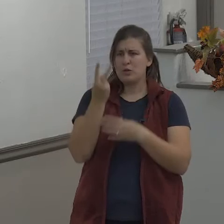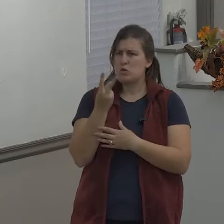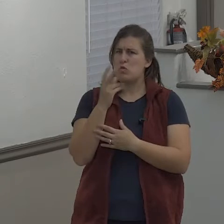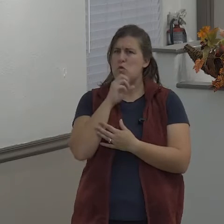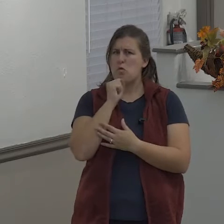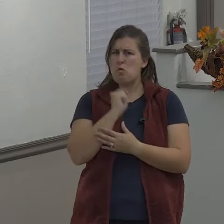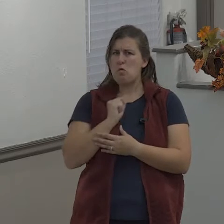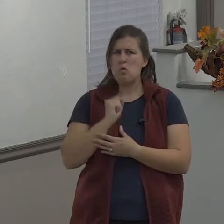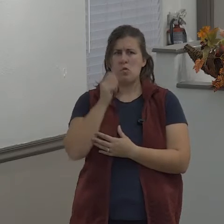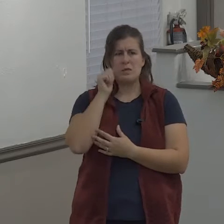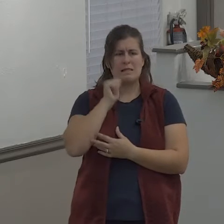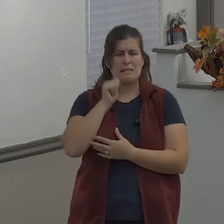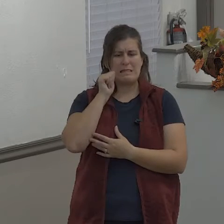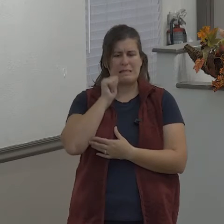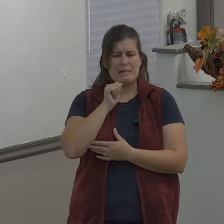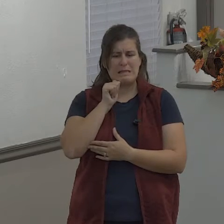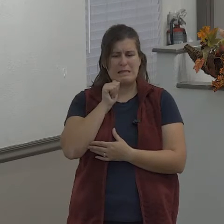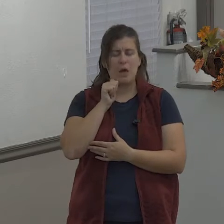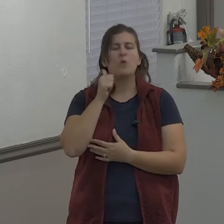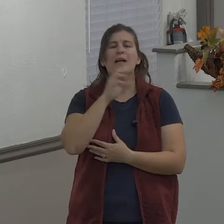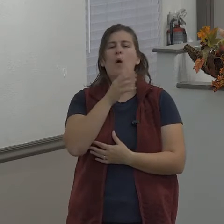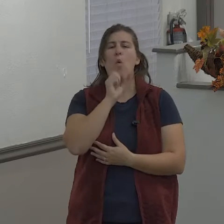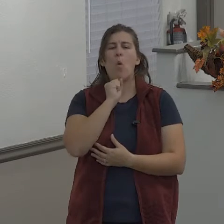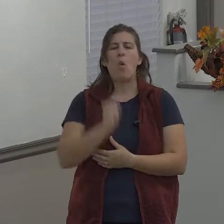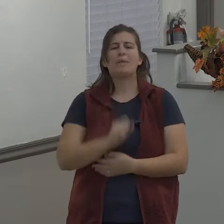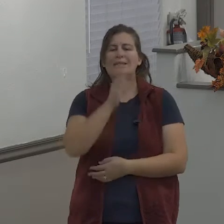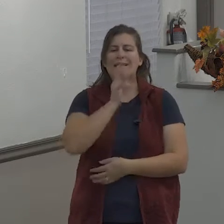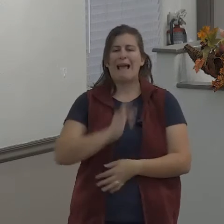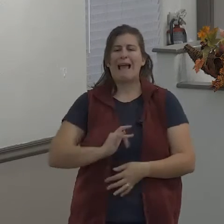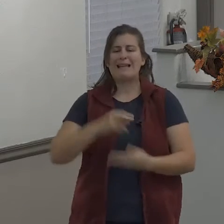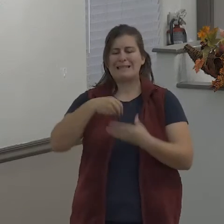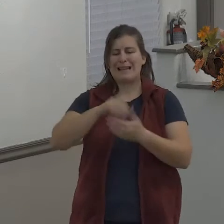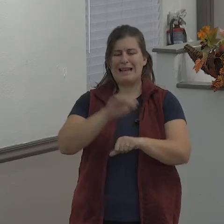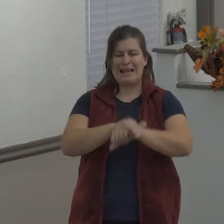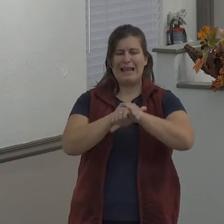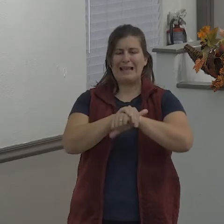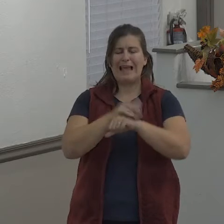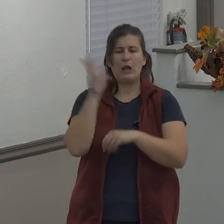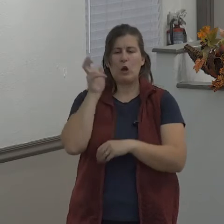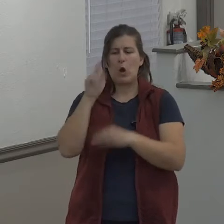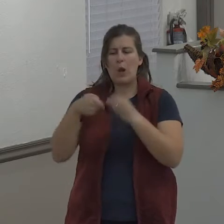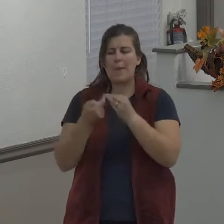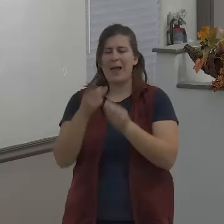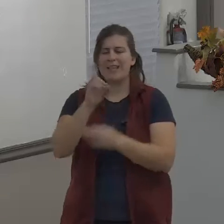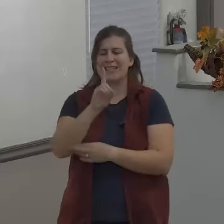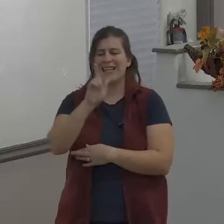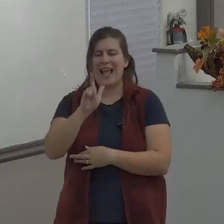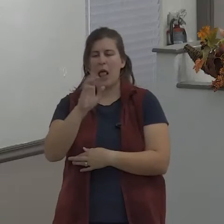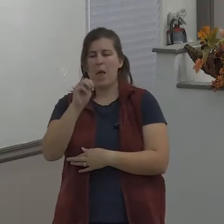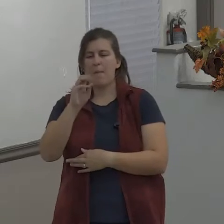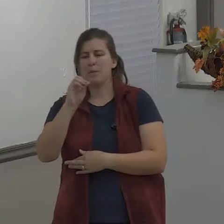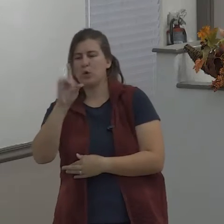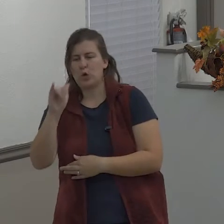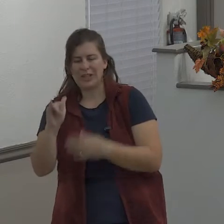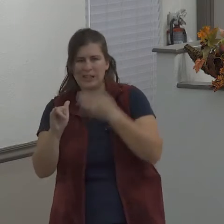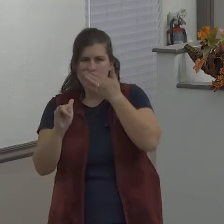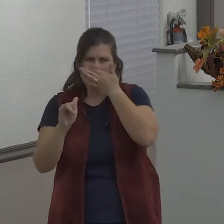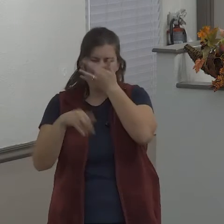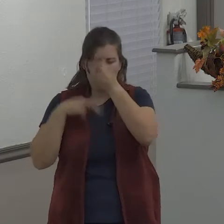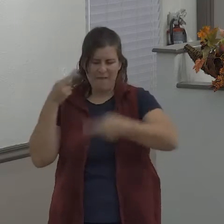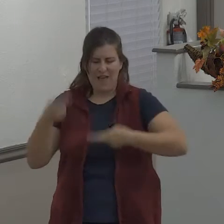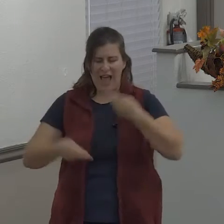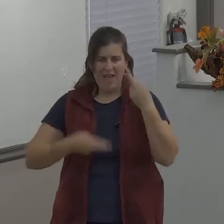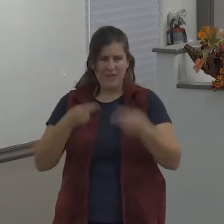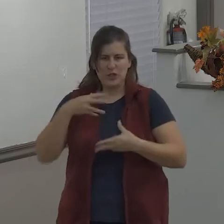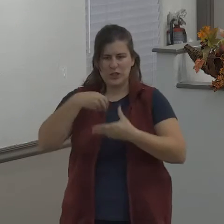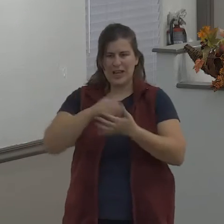ladies in London, England, who heard about D.L. Moody's revivals in